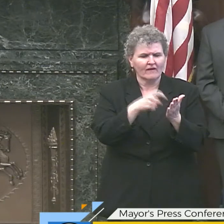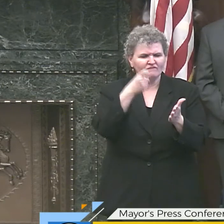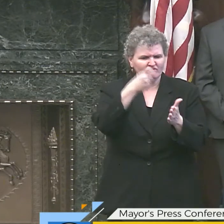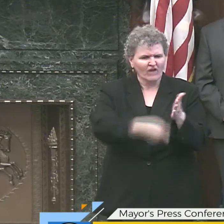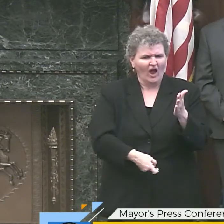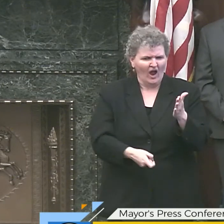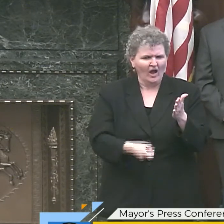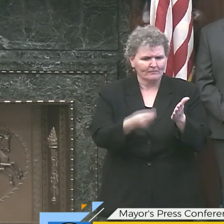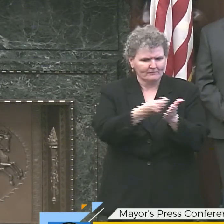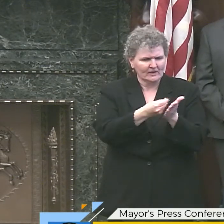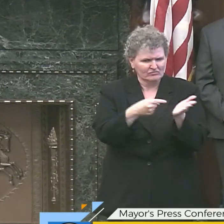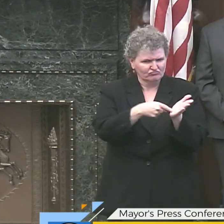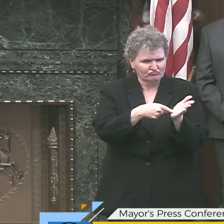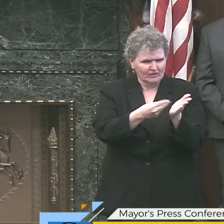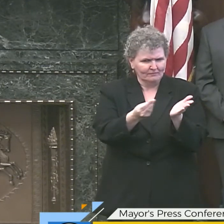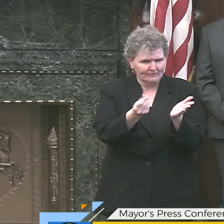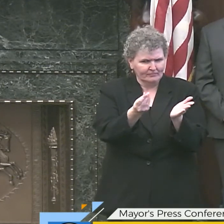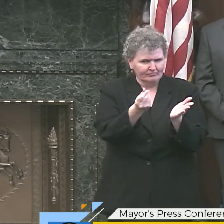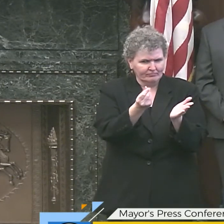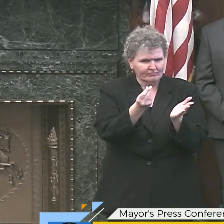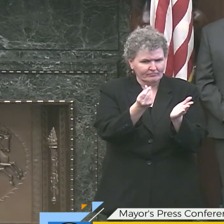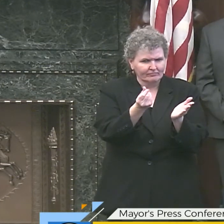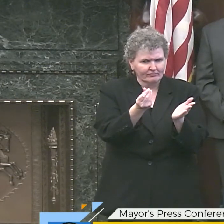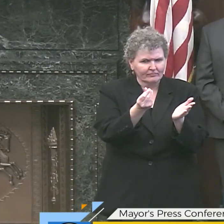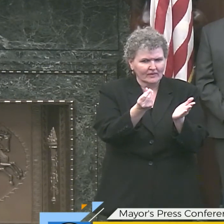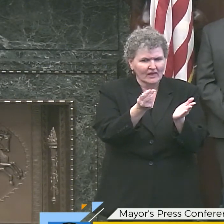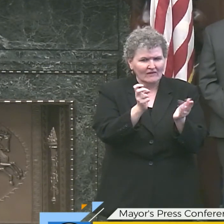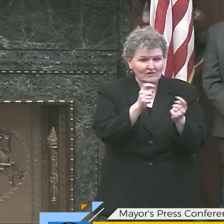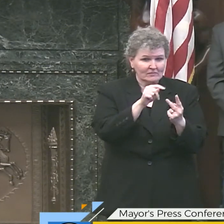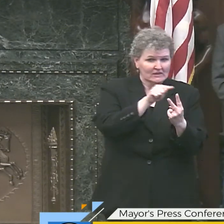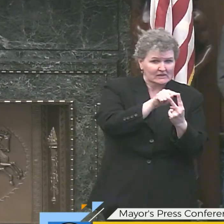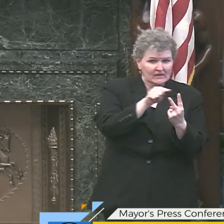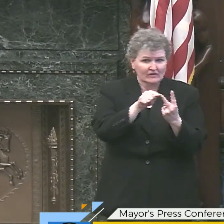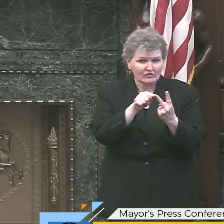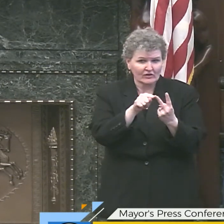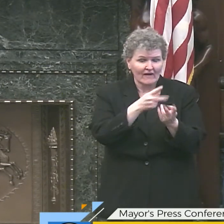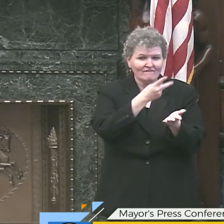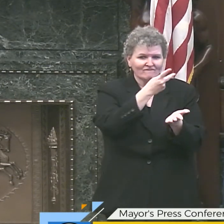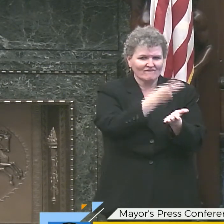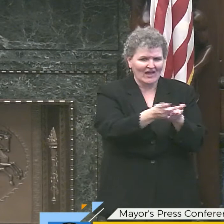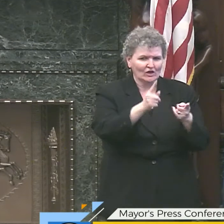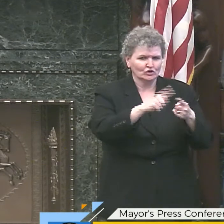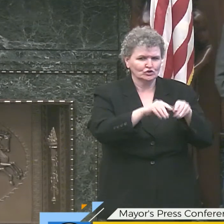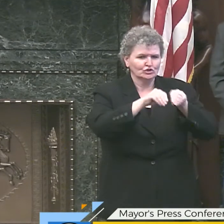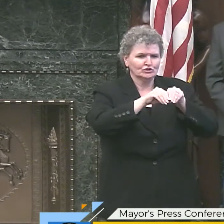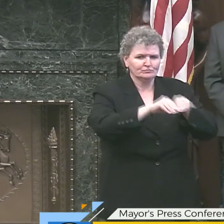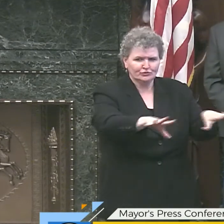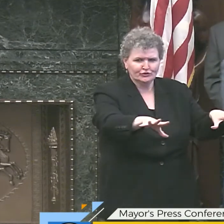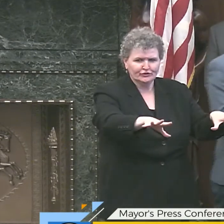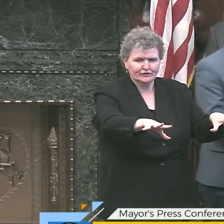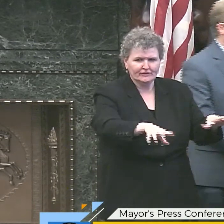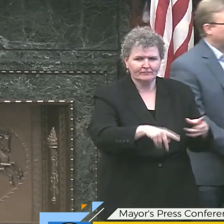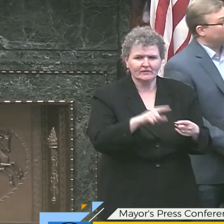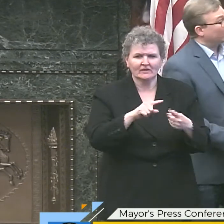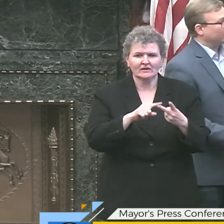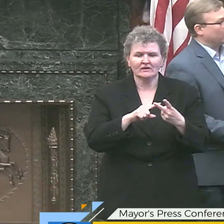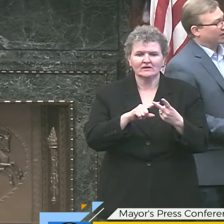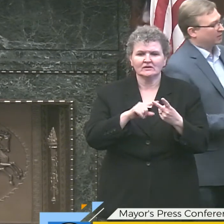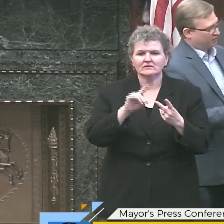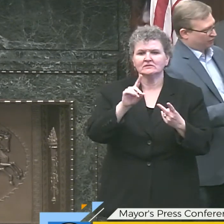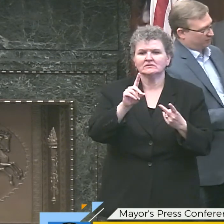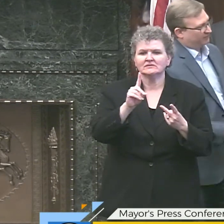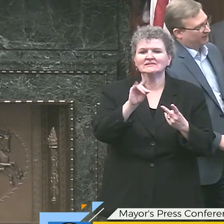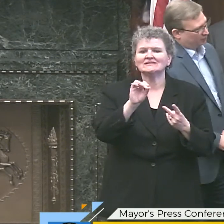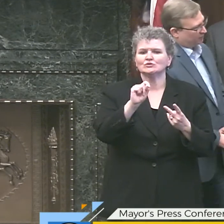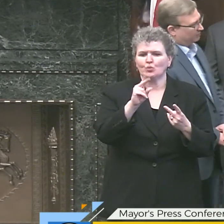the citation would likely be either failure to disperse or disorderly conduct. I do not know